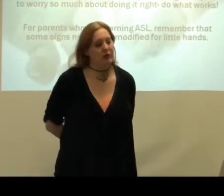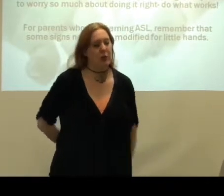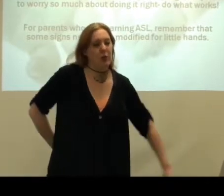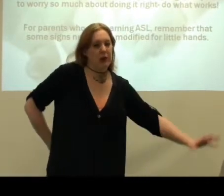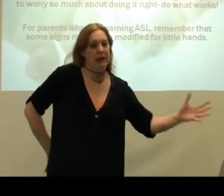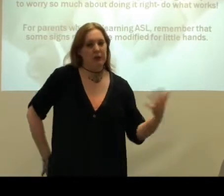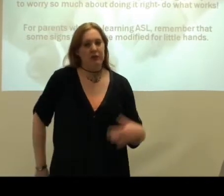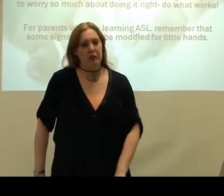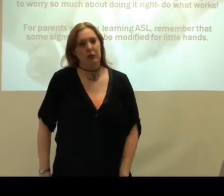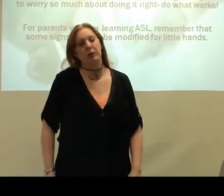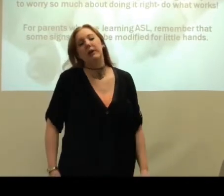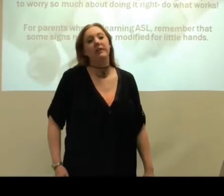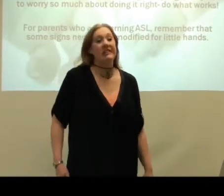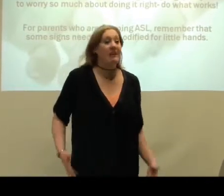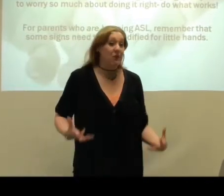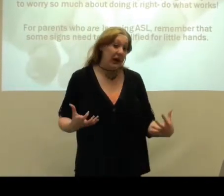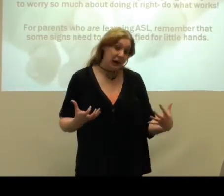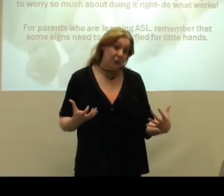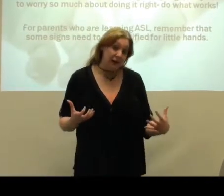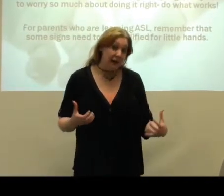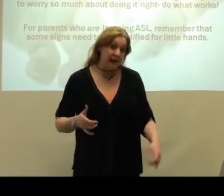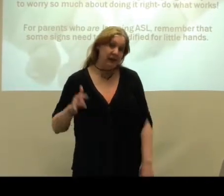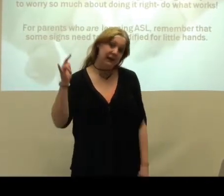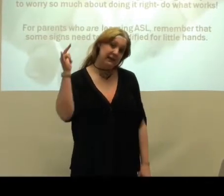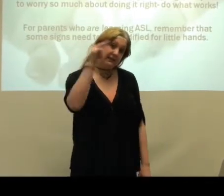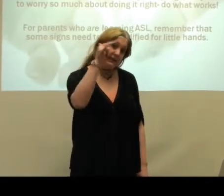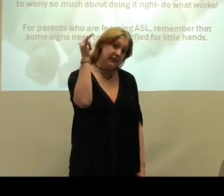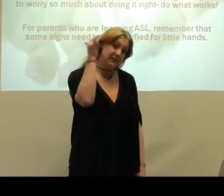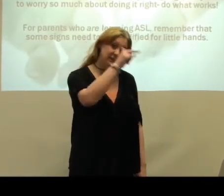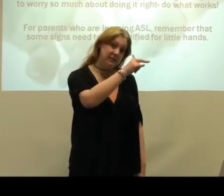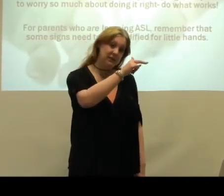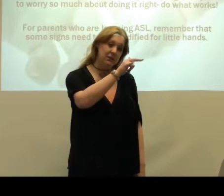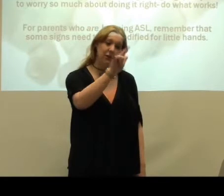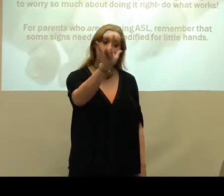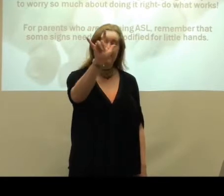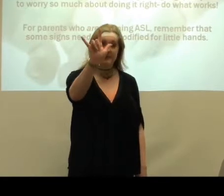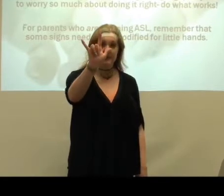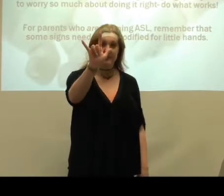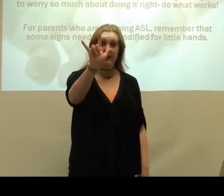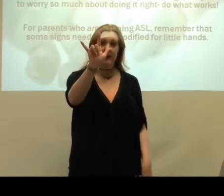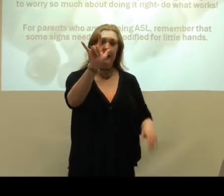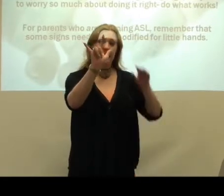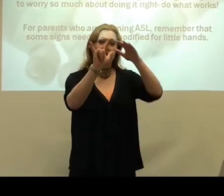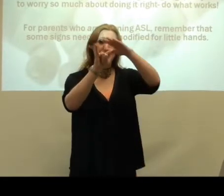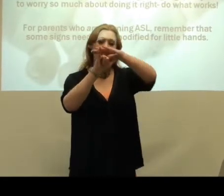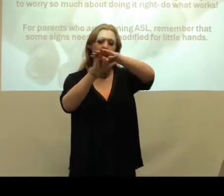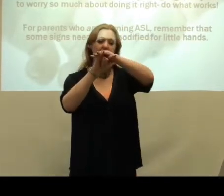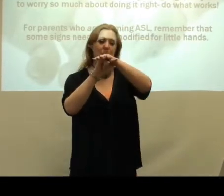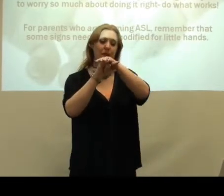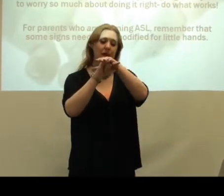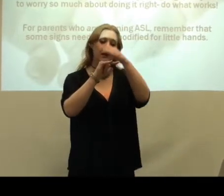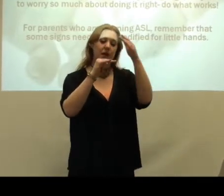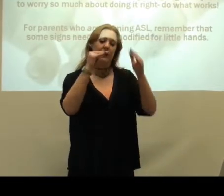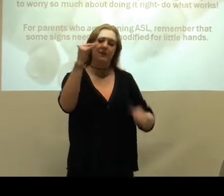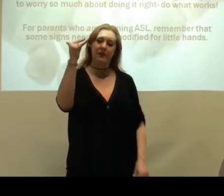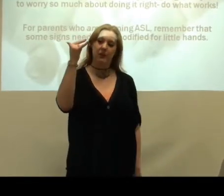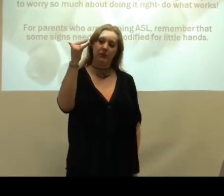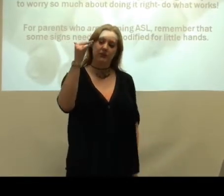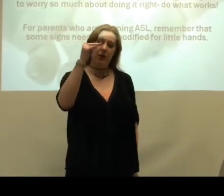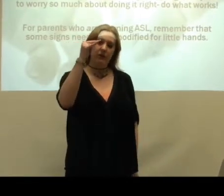more later too, the sign for airplane is this, right? It's like an I love you hand, but then the fingers are down a